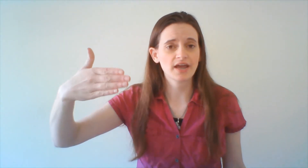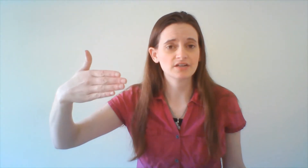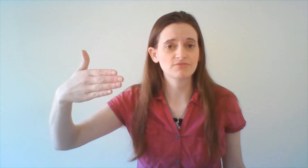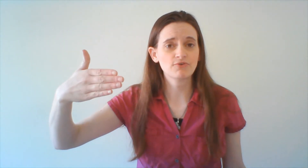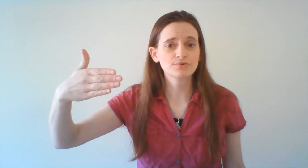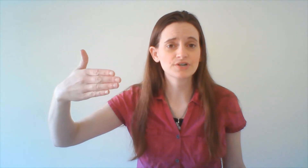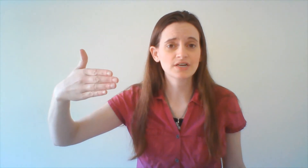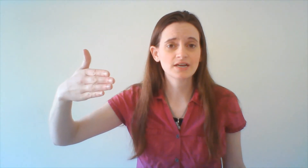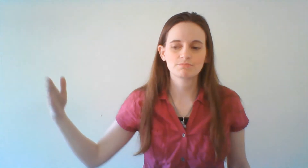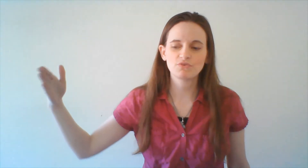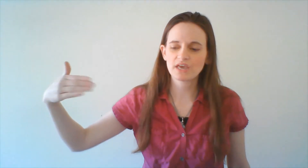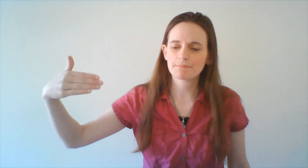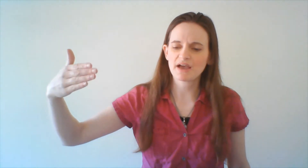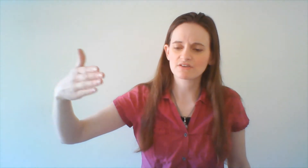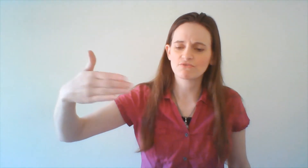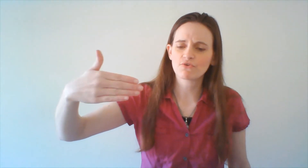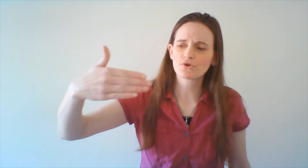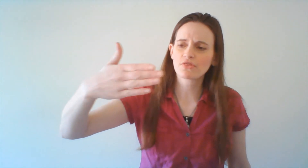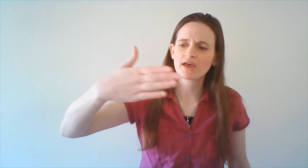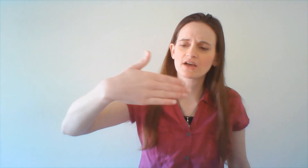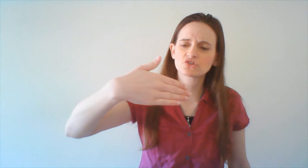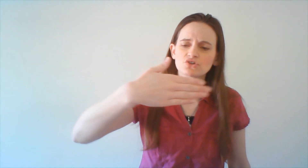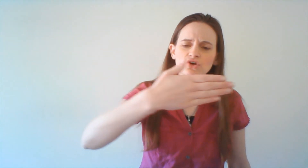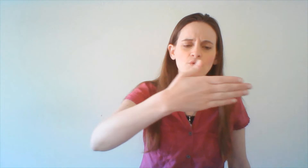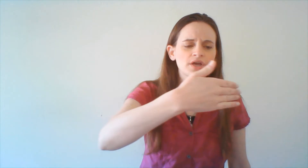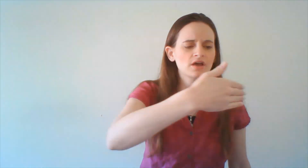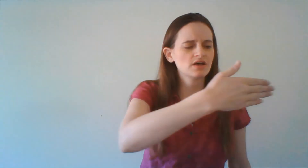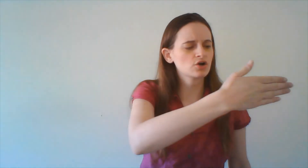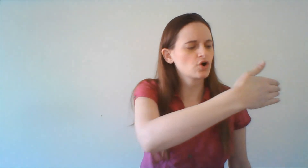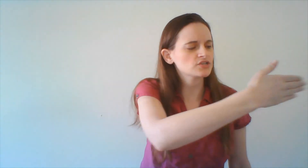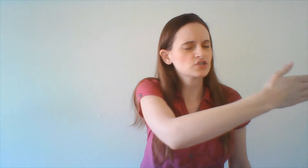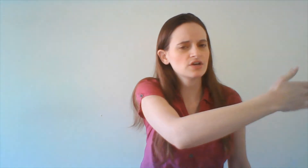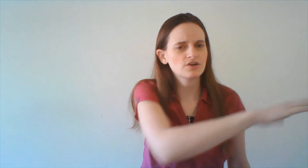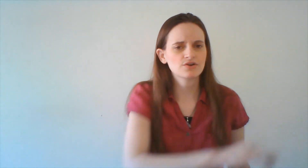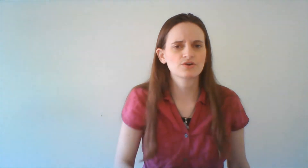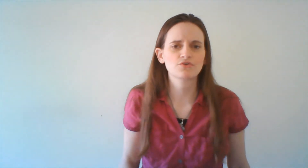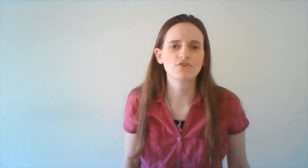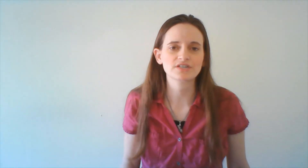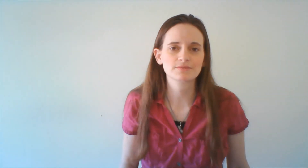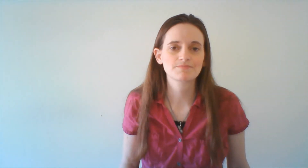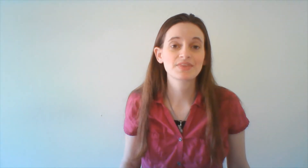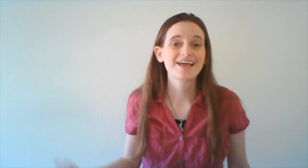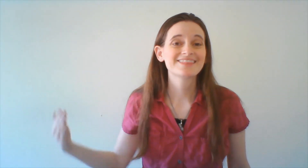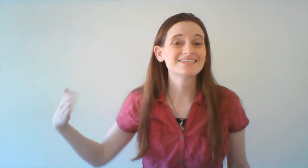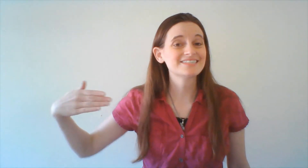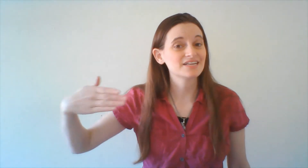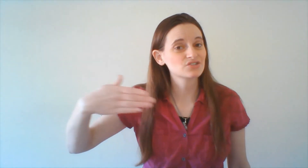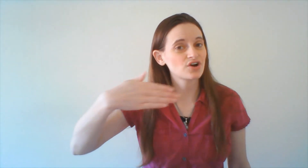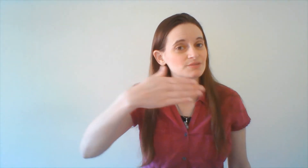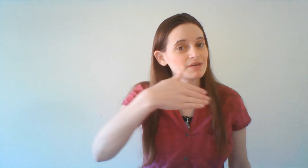hand forward, moving it back and forth as you're going across your front. This does cross